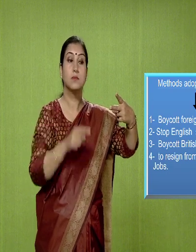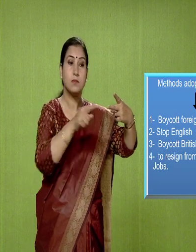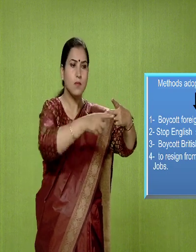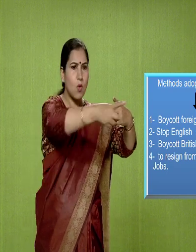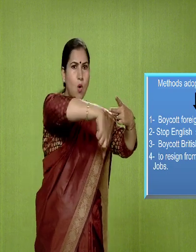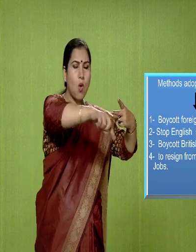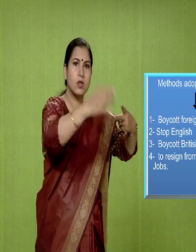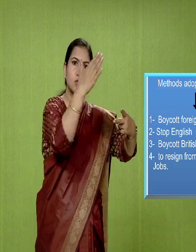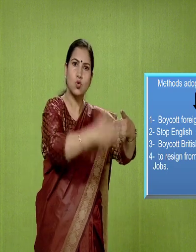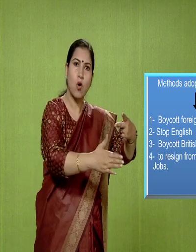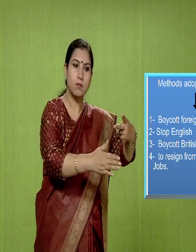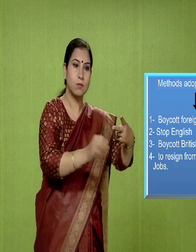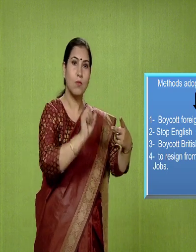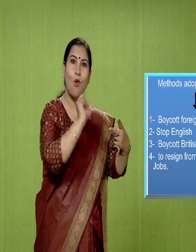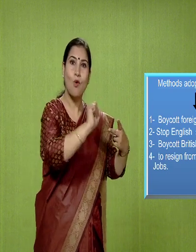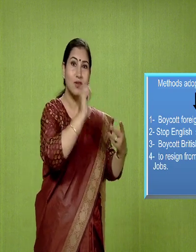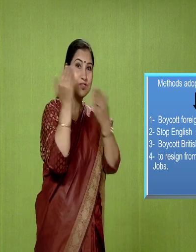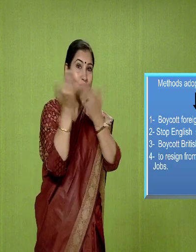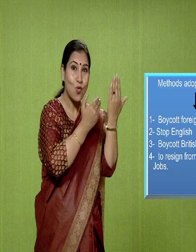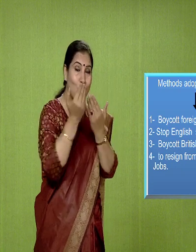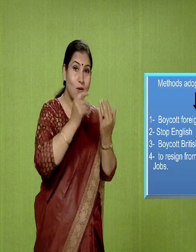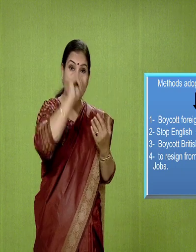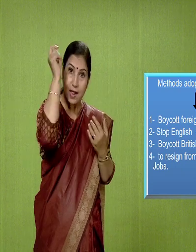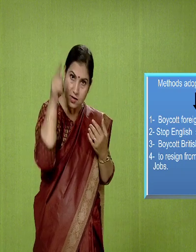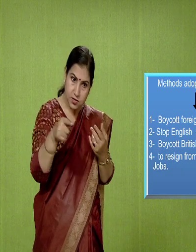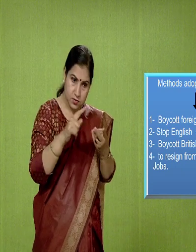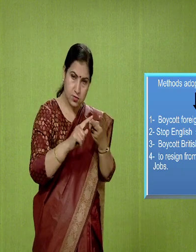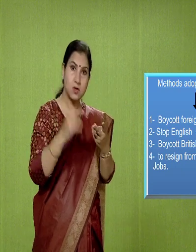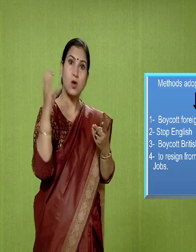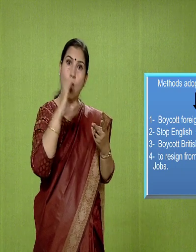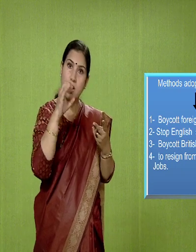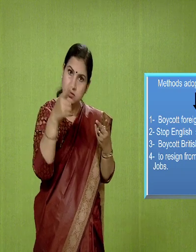they stopped going to English schools and colleges.